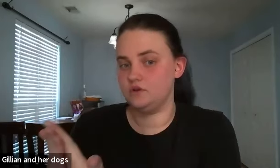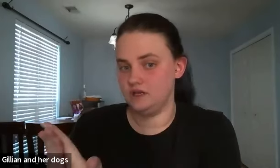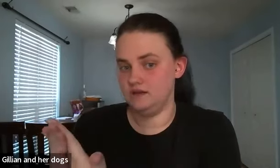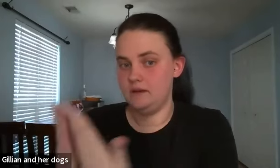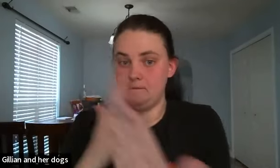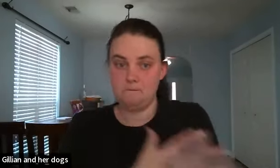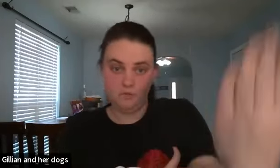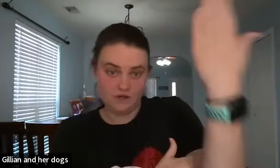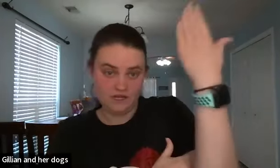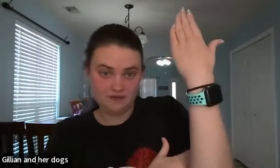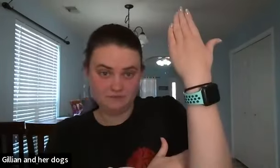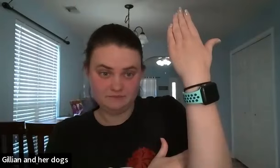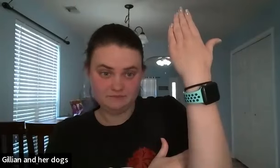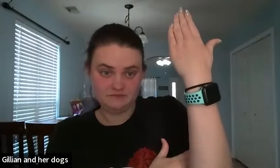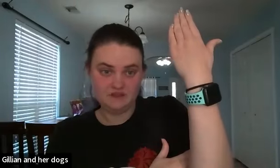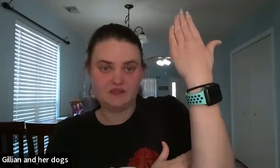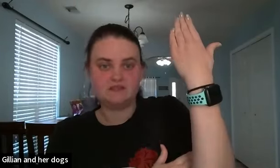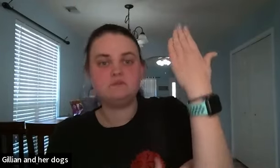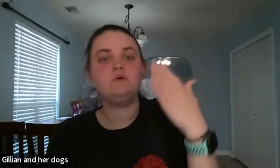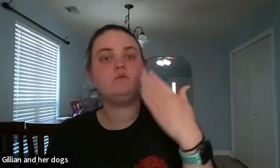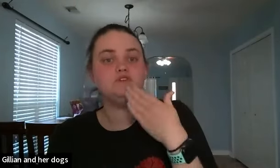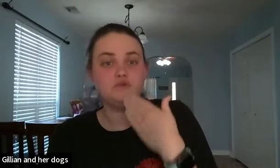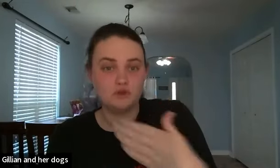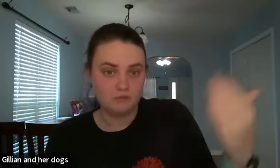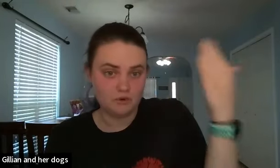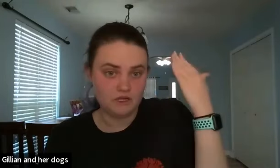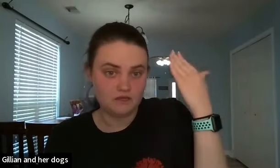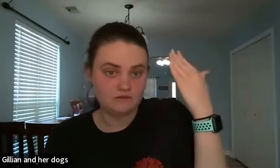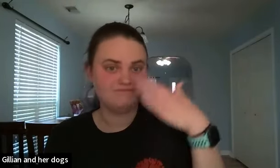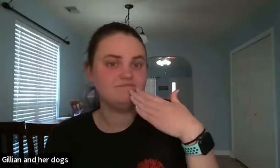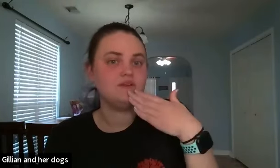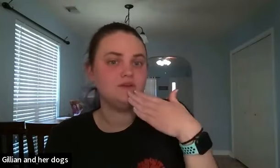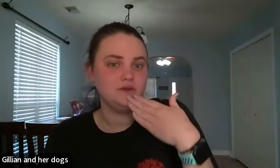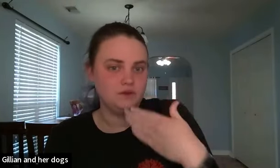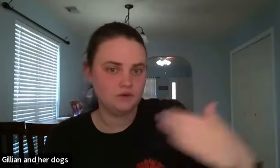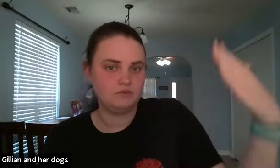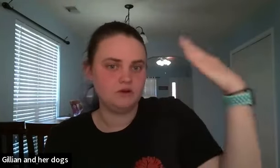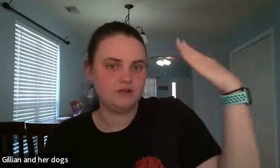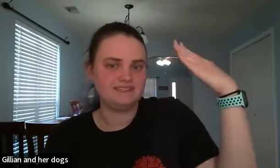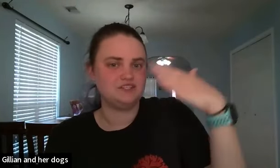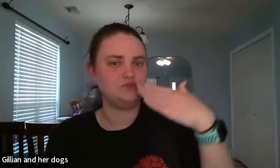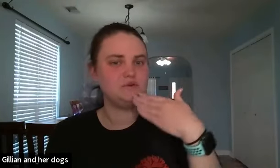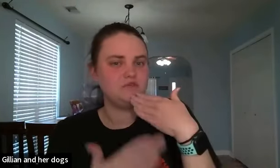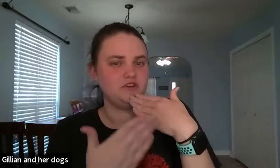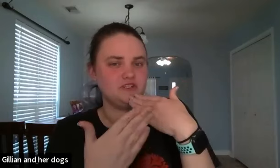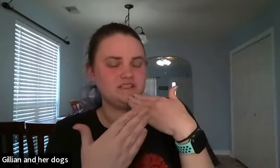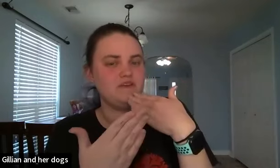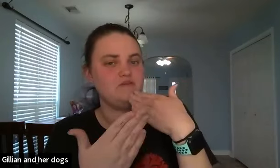good morning. Some people will do good morning. Good morning. It's that shortened version. Instead of having to go